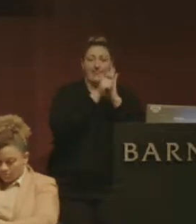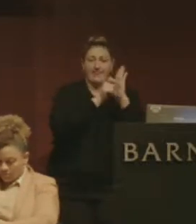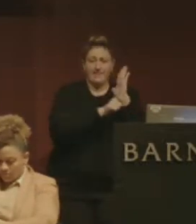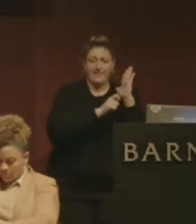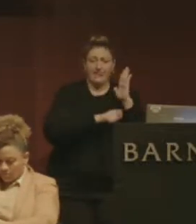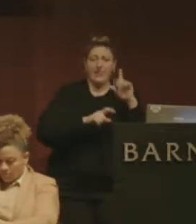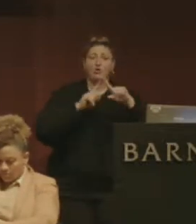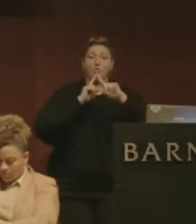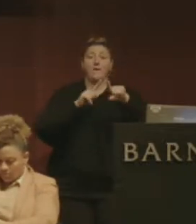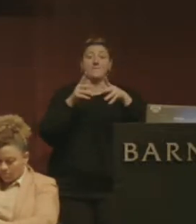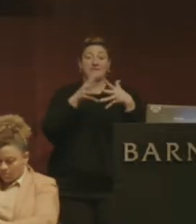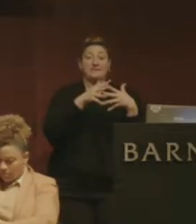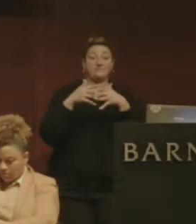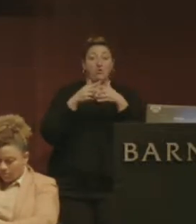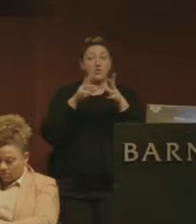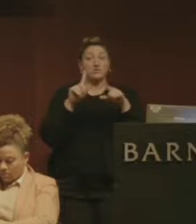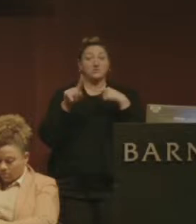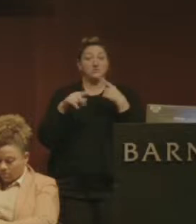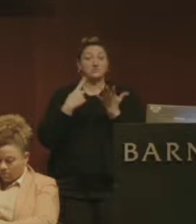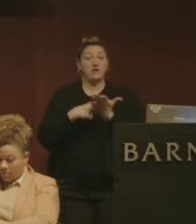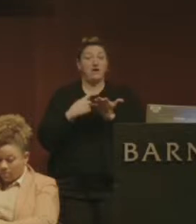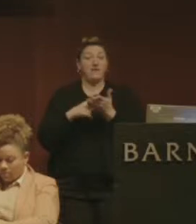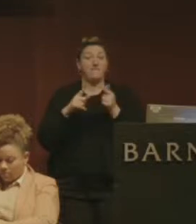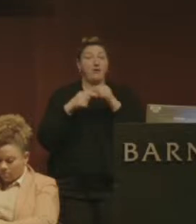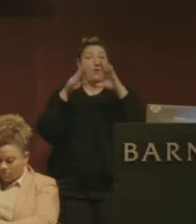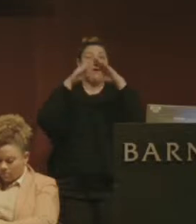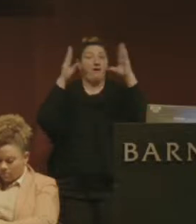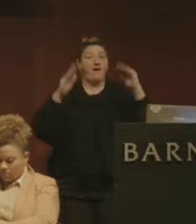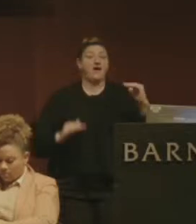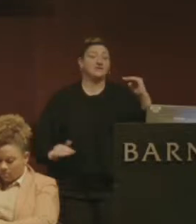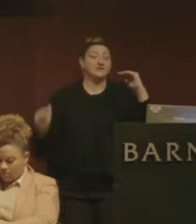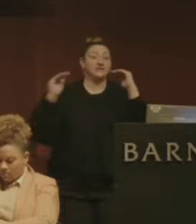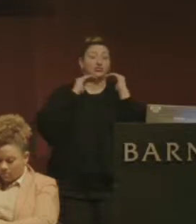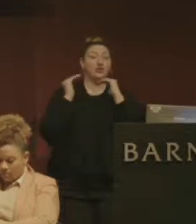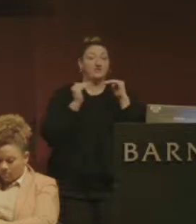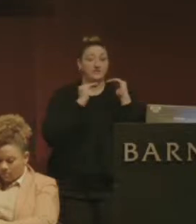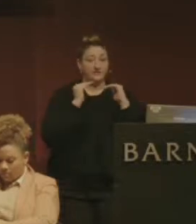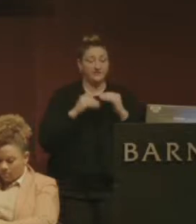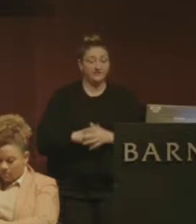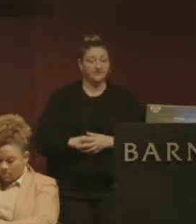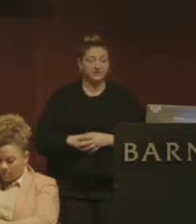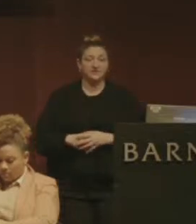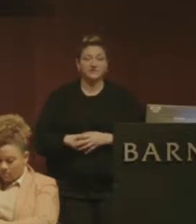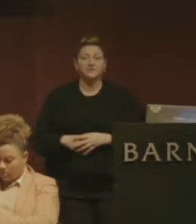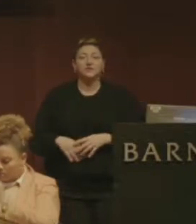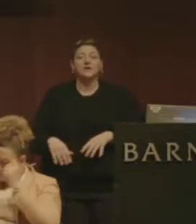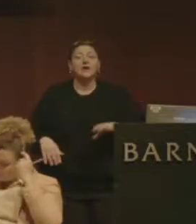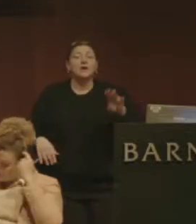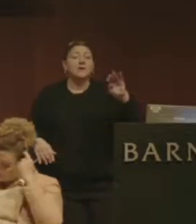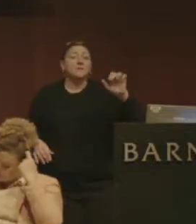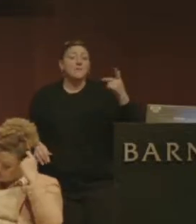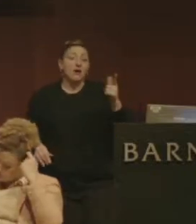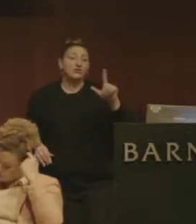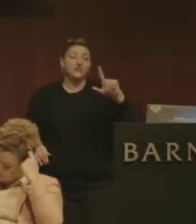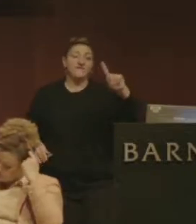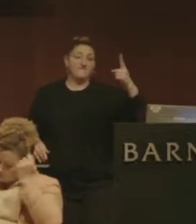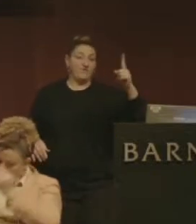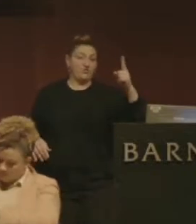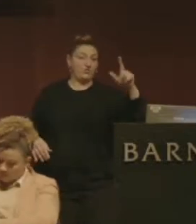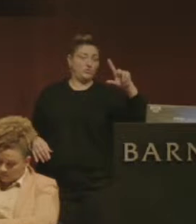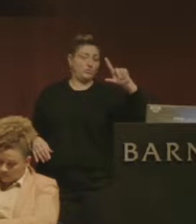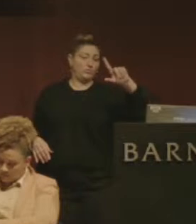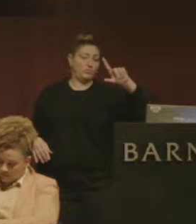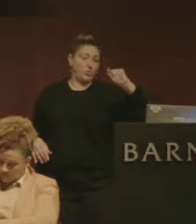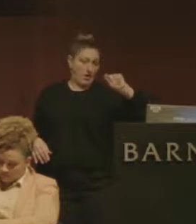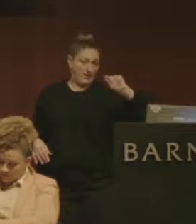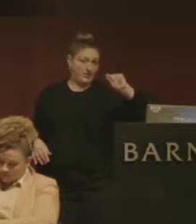of the Americas Special Issue on Housing Justice in the Americas, Tuesday, March 1st, 2022, was a brutal reminder